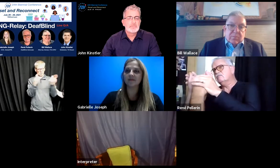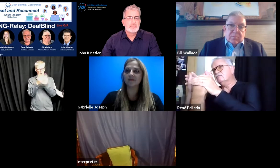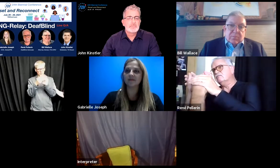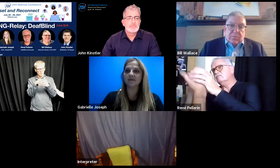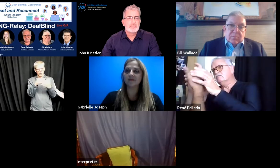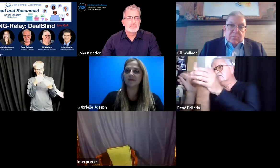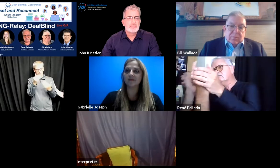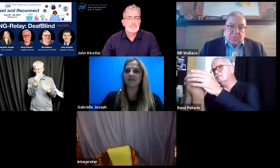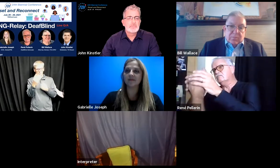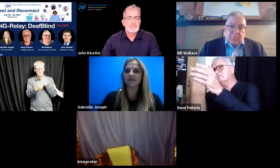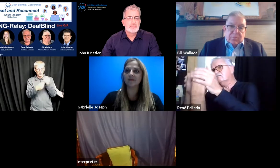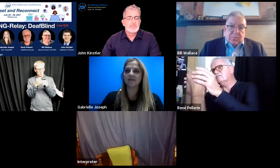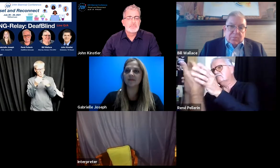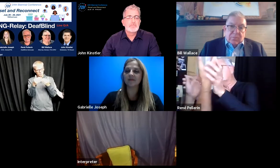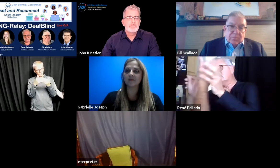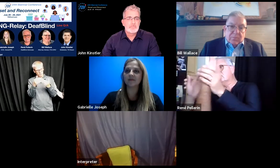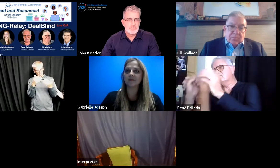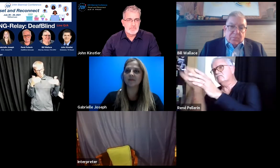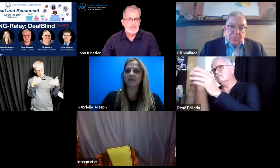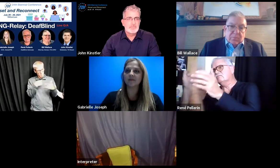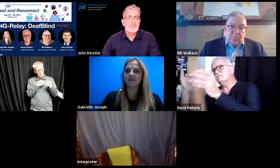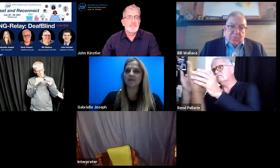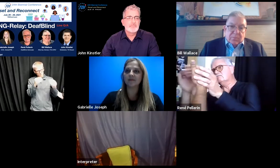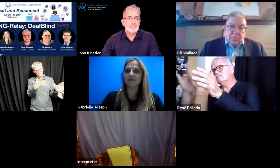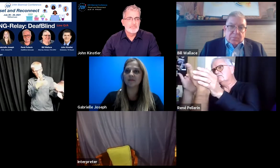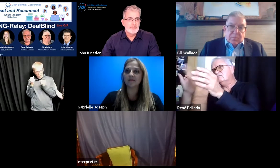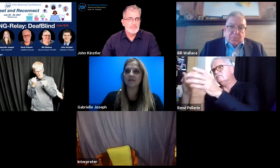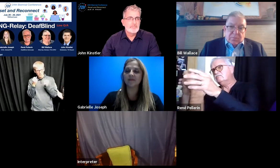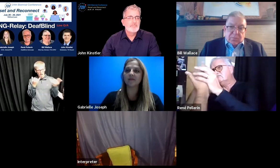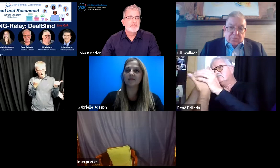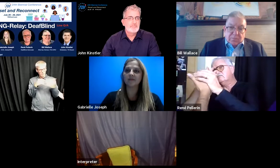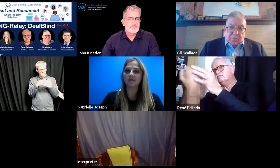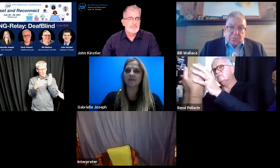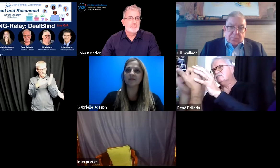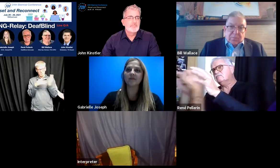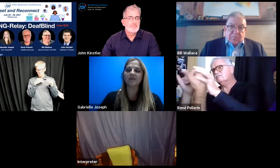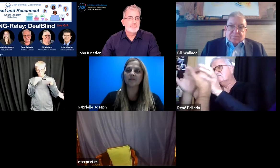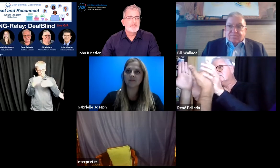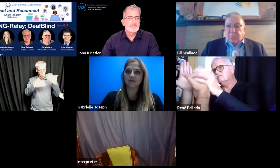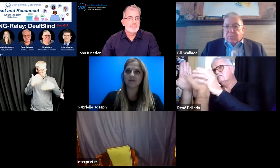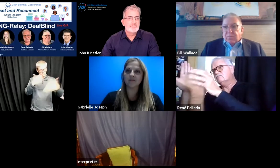what I'd like to recognize is the transition within the next few years. We are